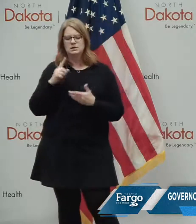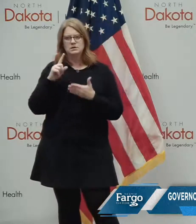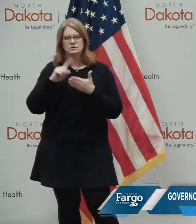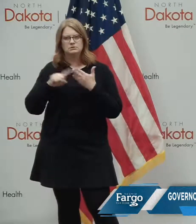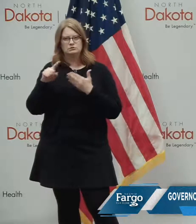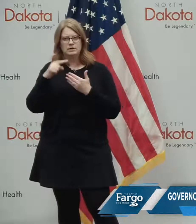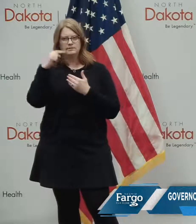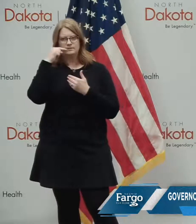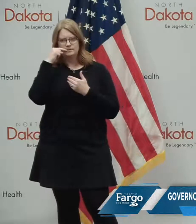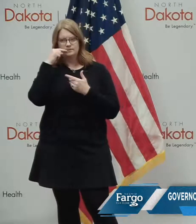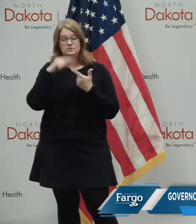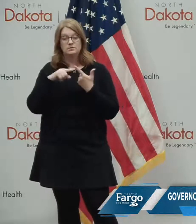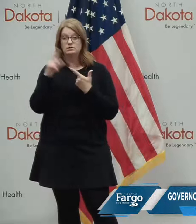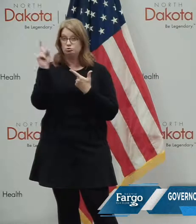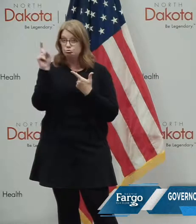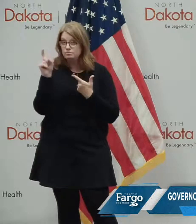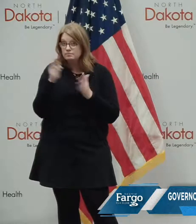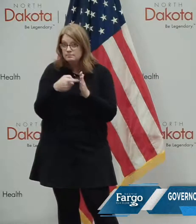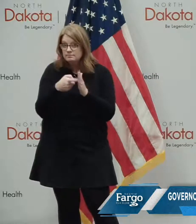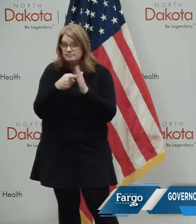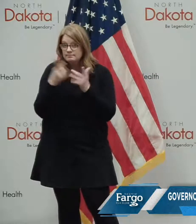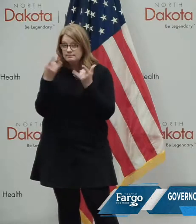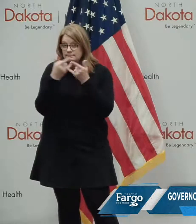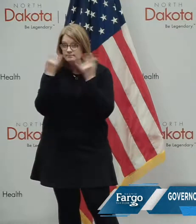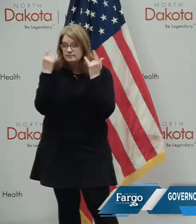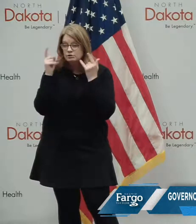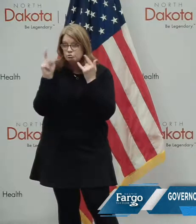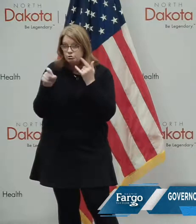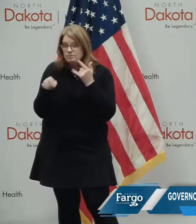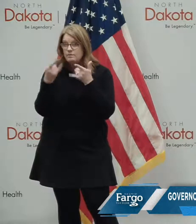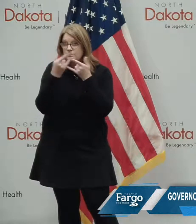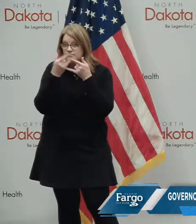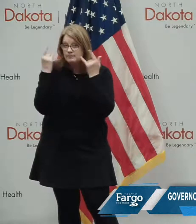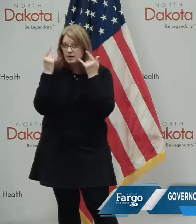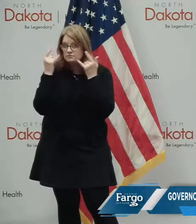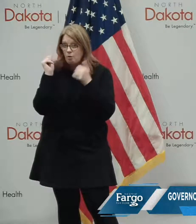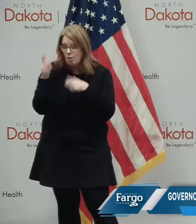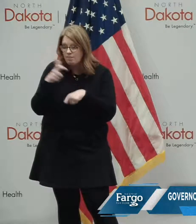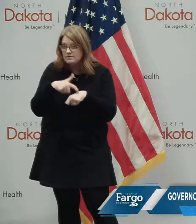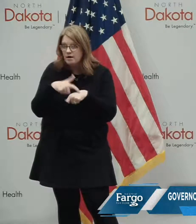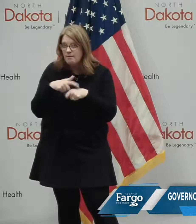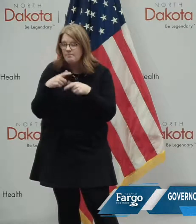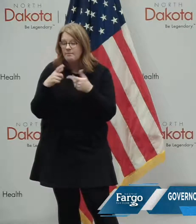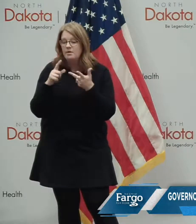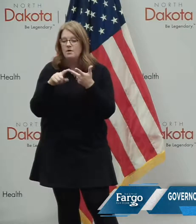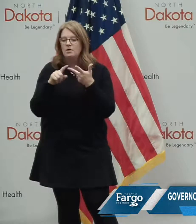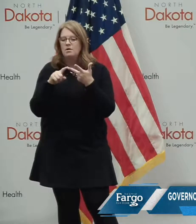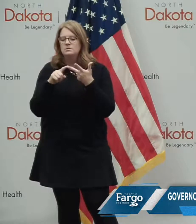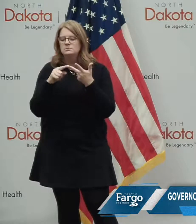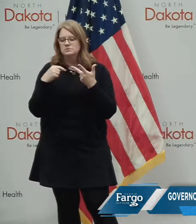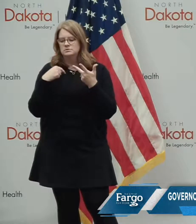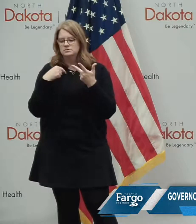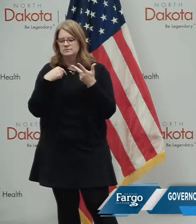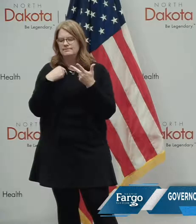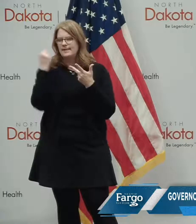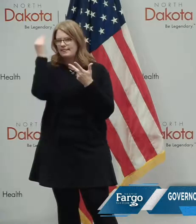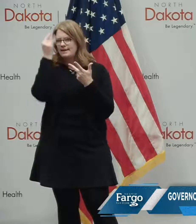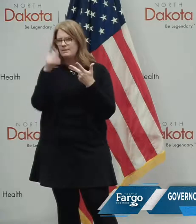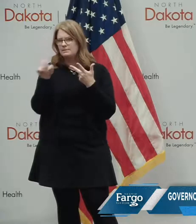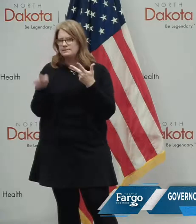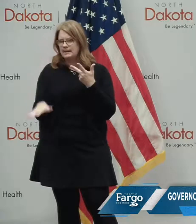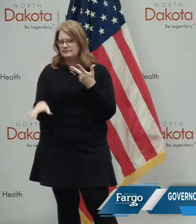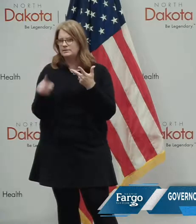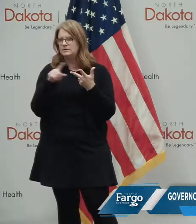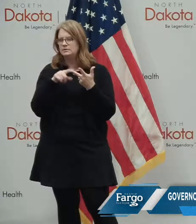a mask at all times, like they're supposed to be doing. They should also consider testing, especially